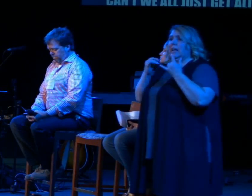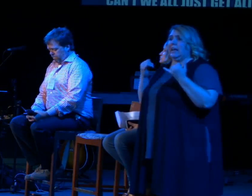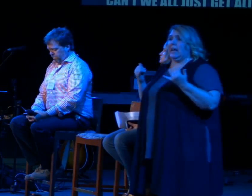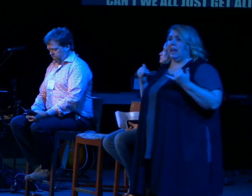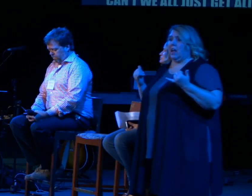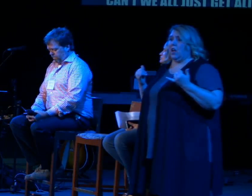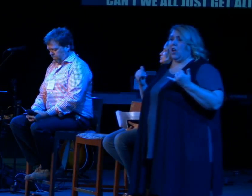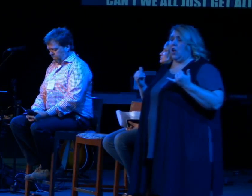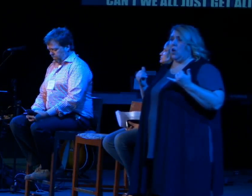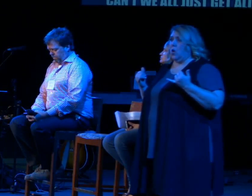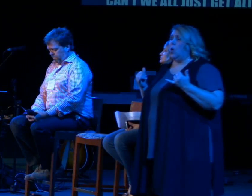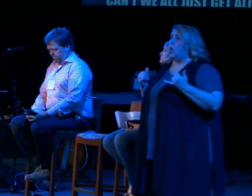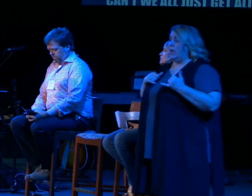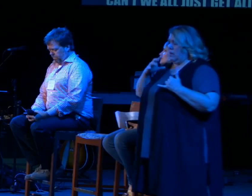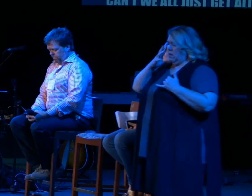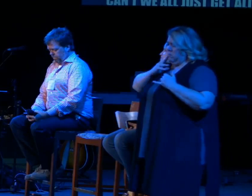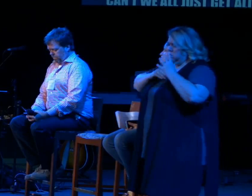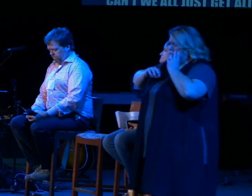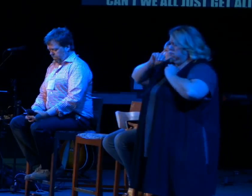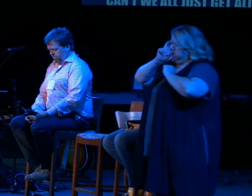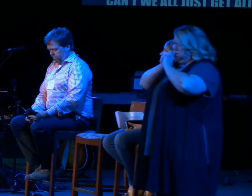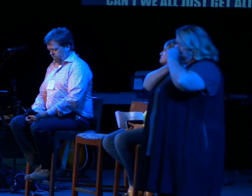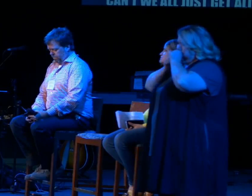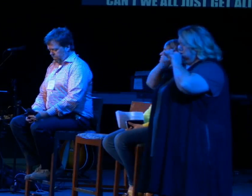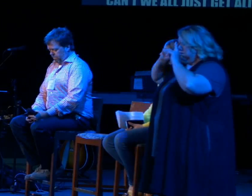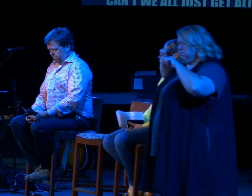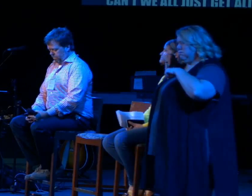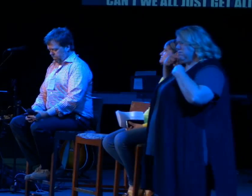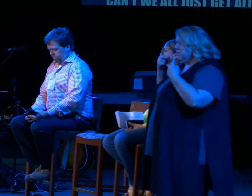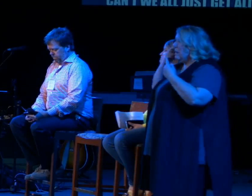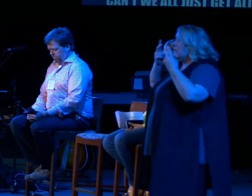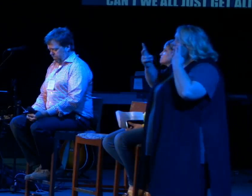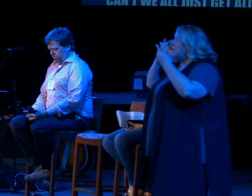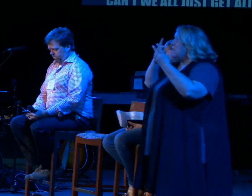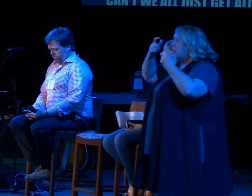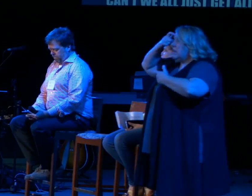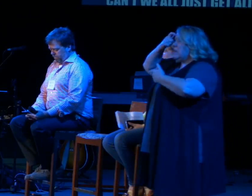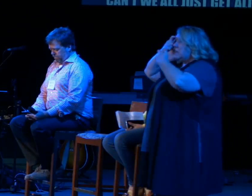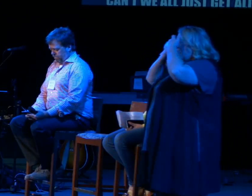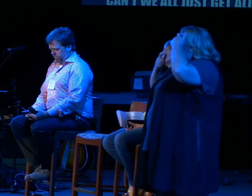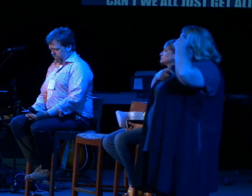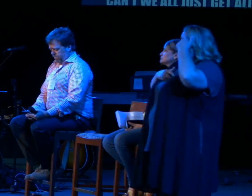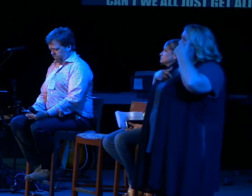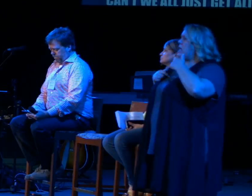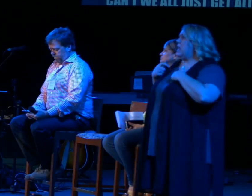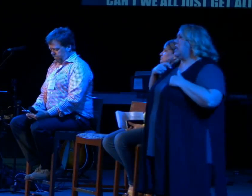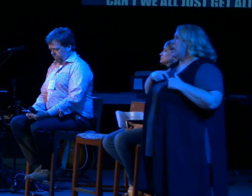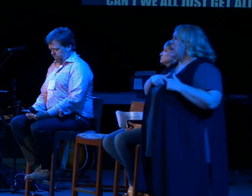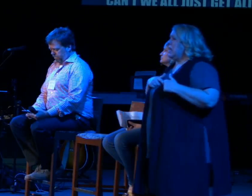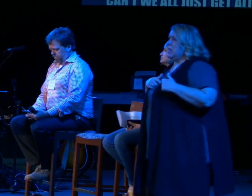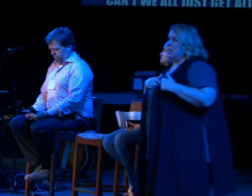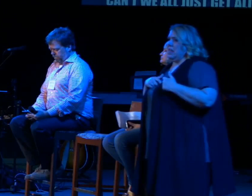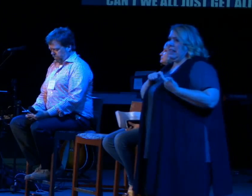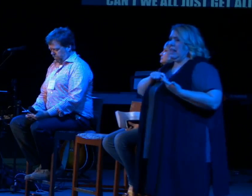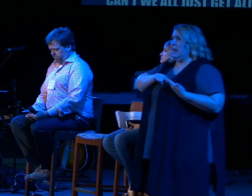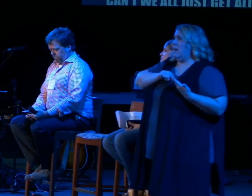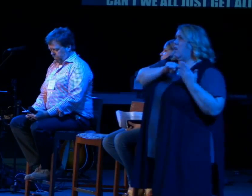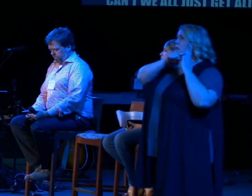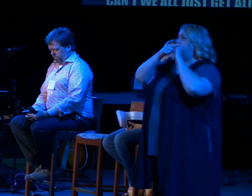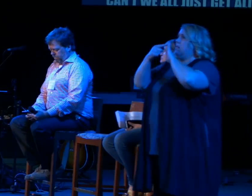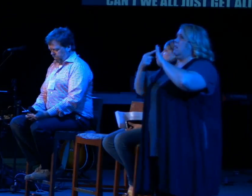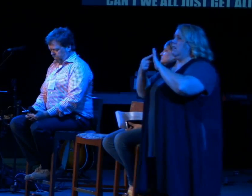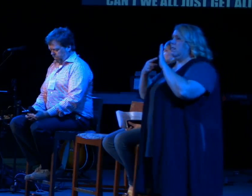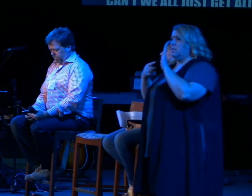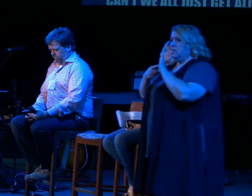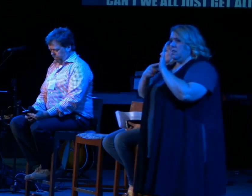he's come through what he's come through, and he's seen what he's seen and been through what he's seen and become the symbol that he'd become, that